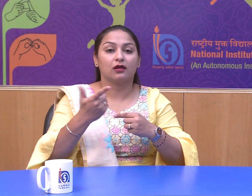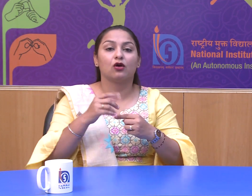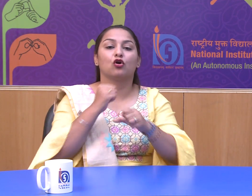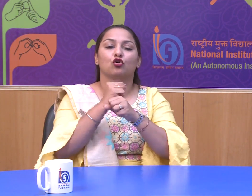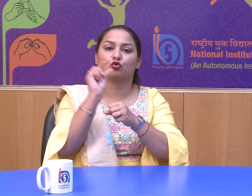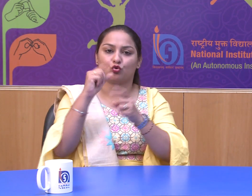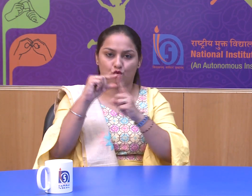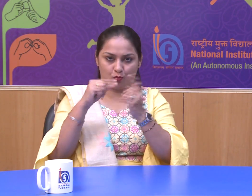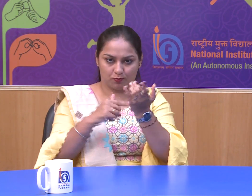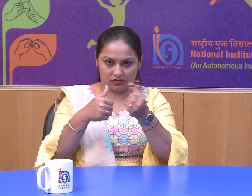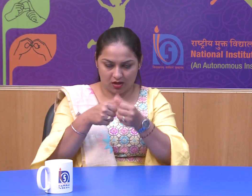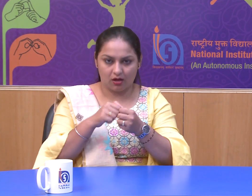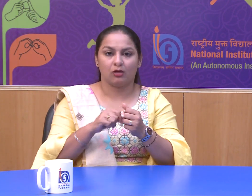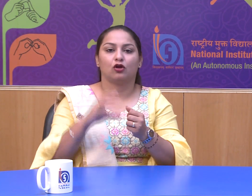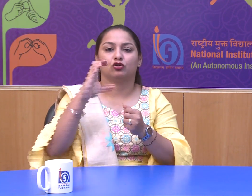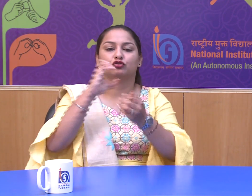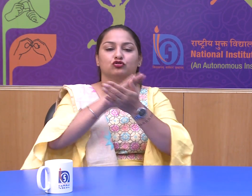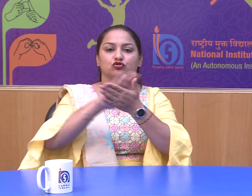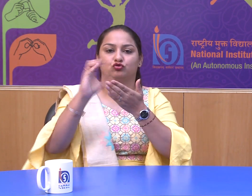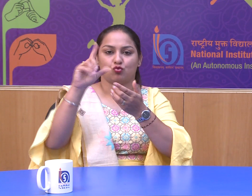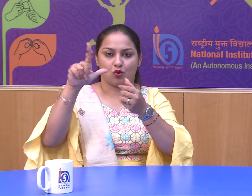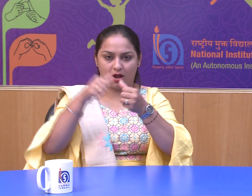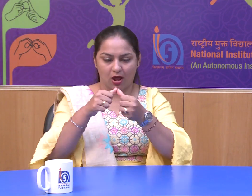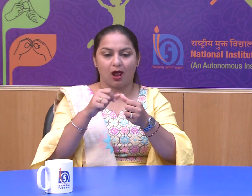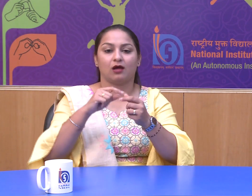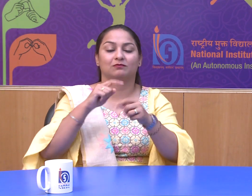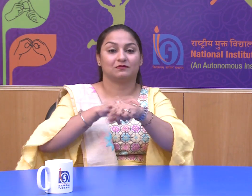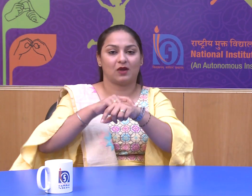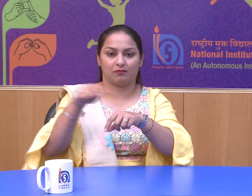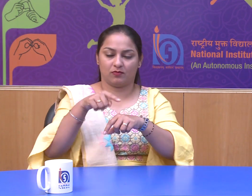have any query, you may send email at